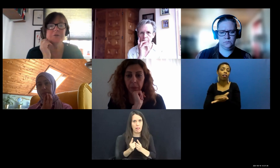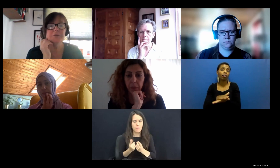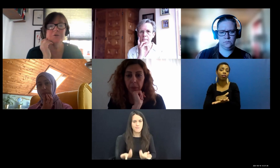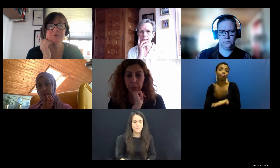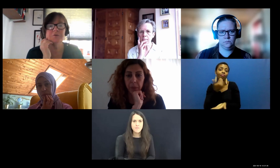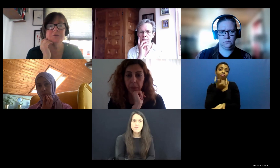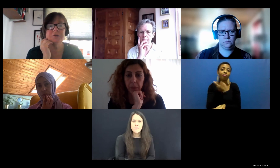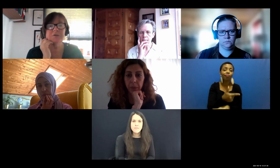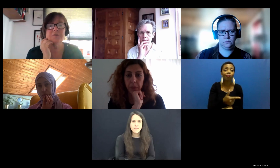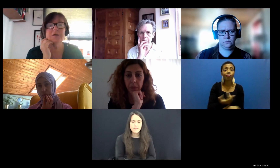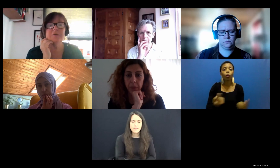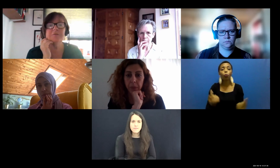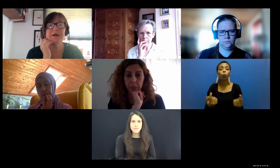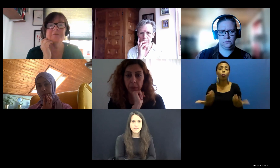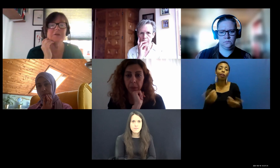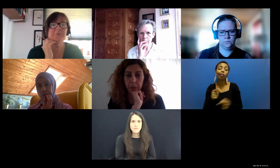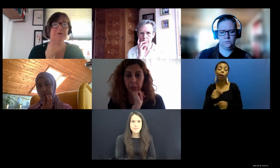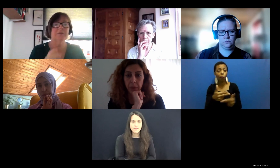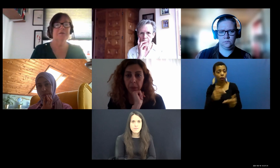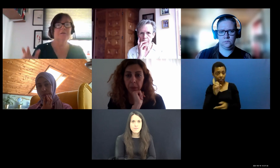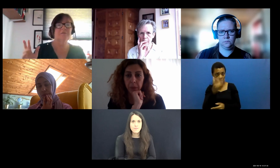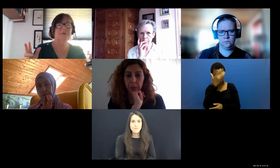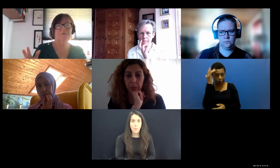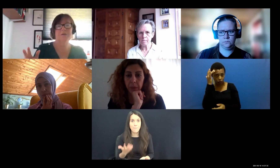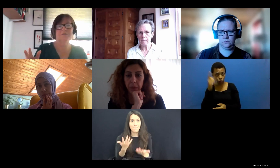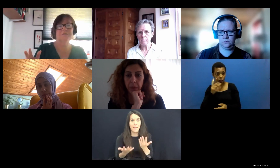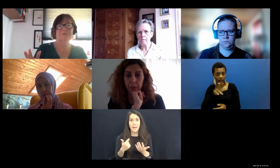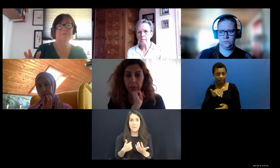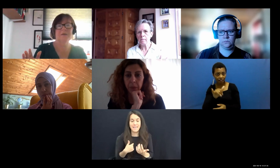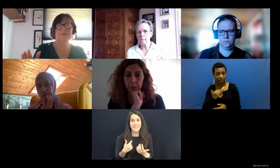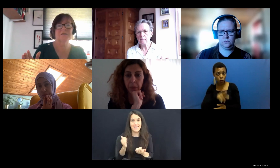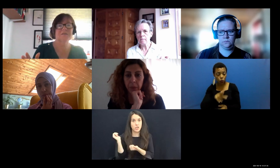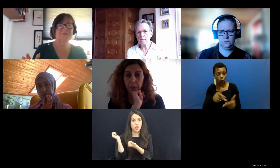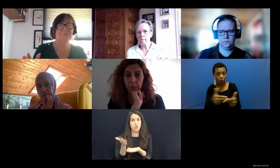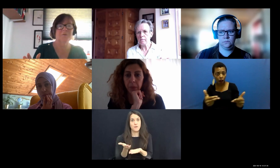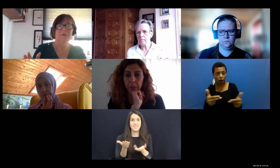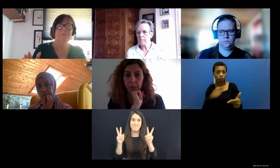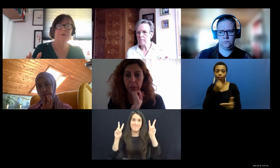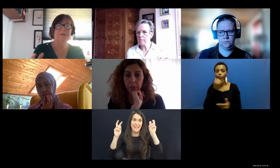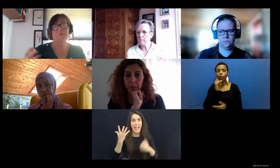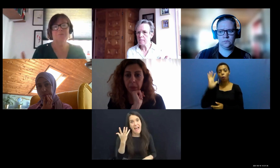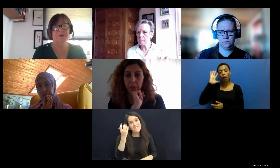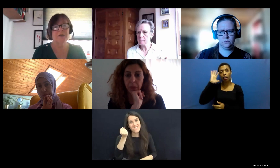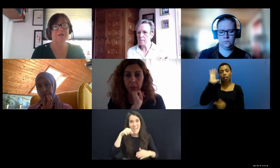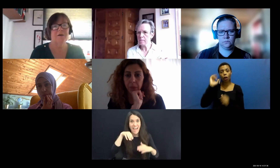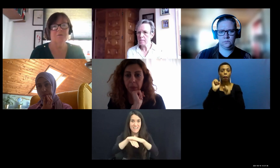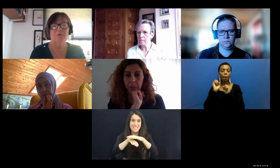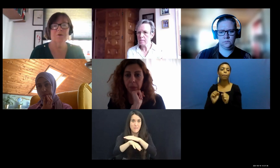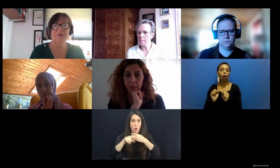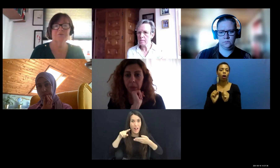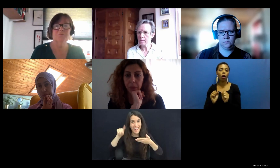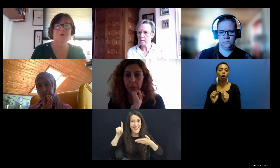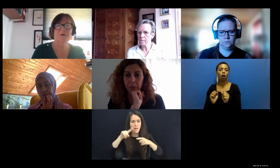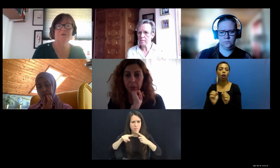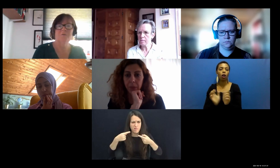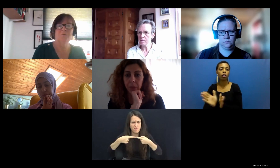the point of view of users. So even if we have something that in theory makes it accessible, but it keeps breaking down, or